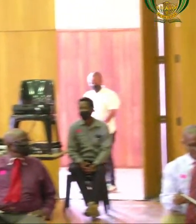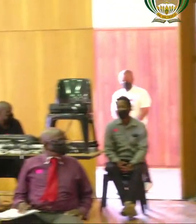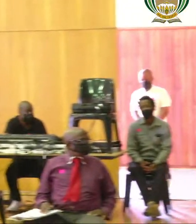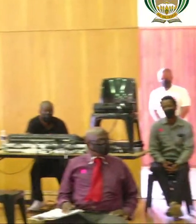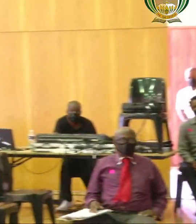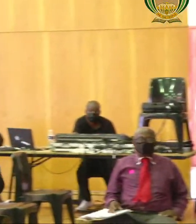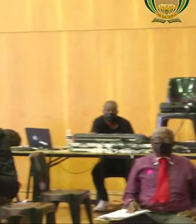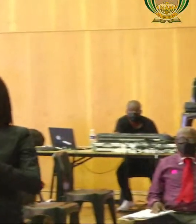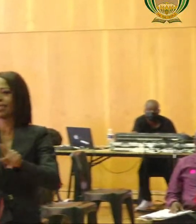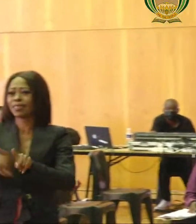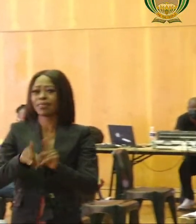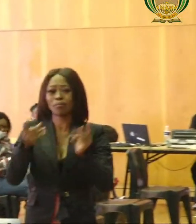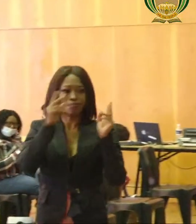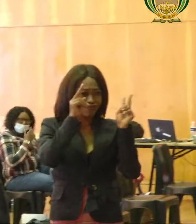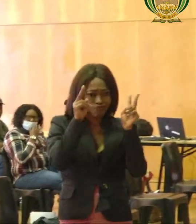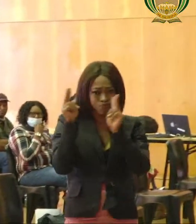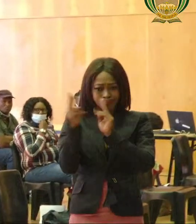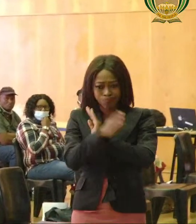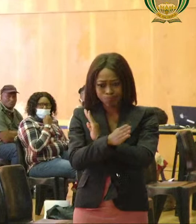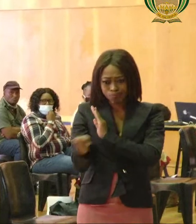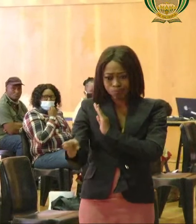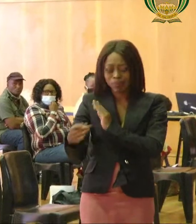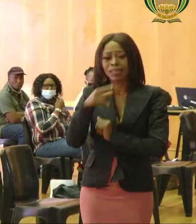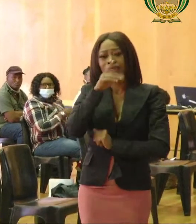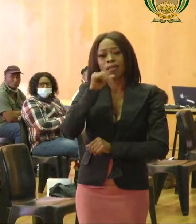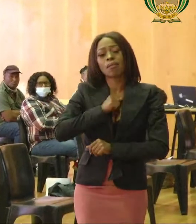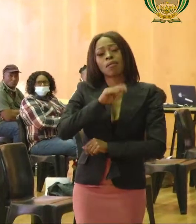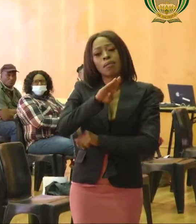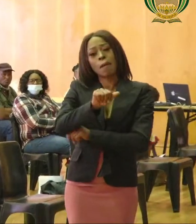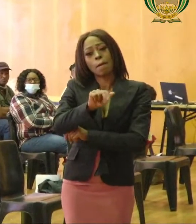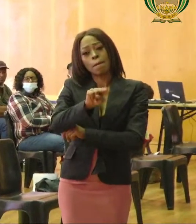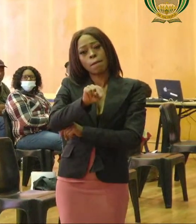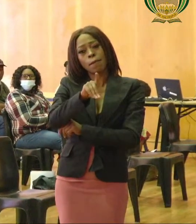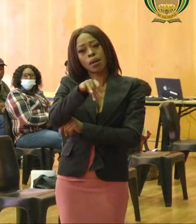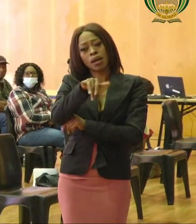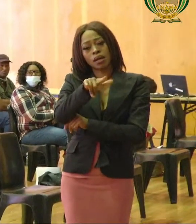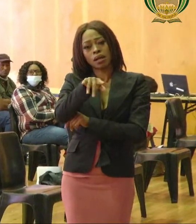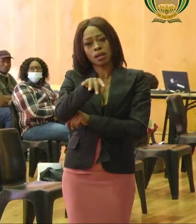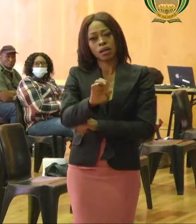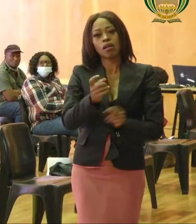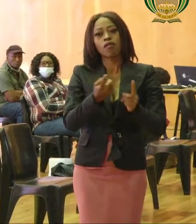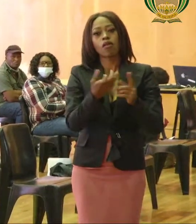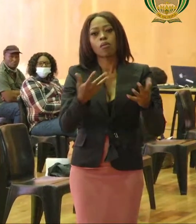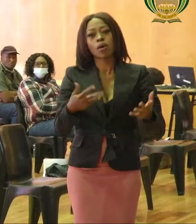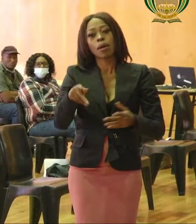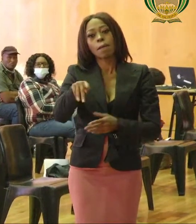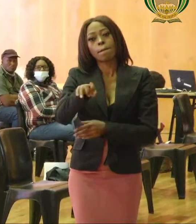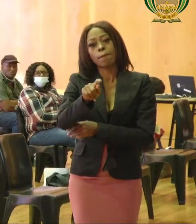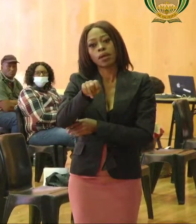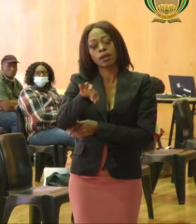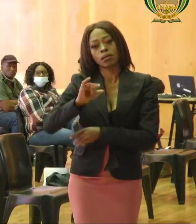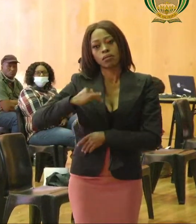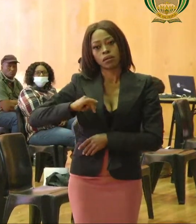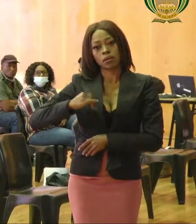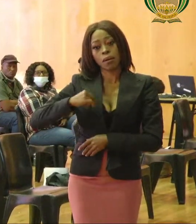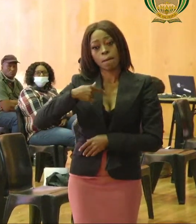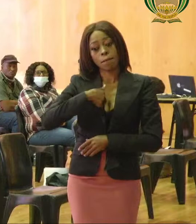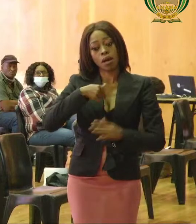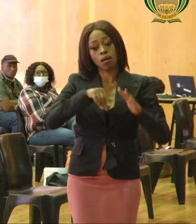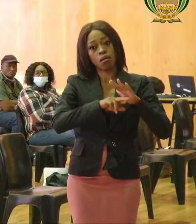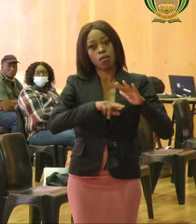to people present. My name is Bandile Mlindazwe. I'm from Pito Municipality. I'm the